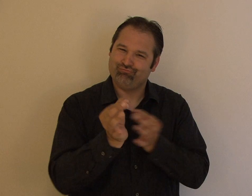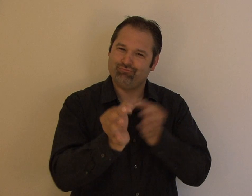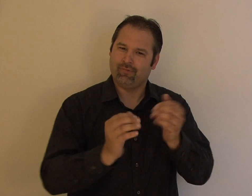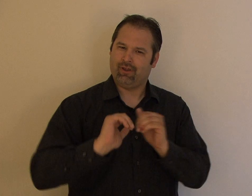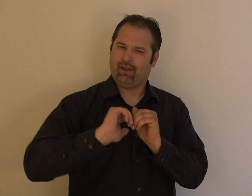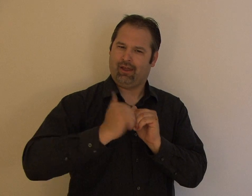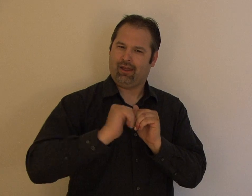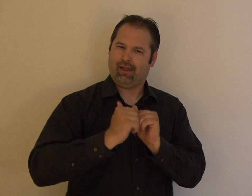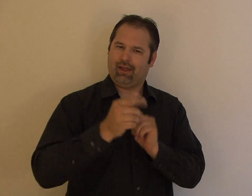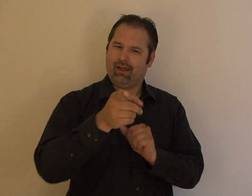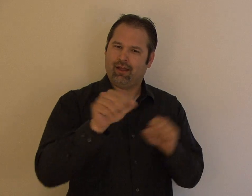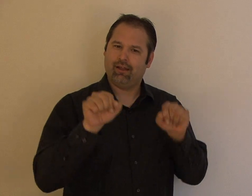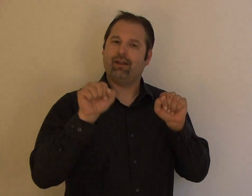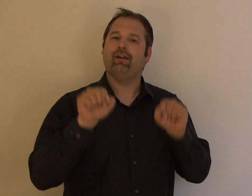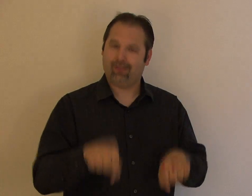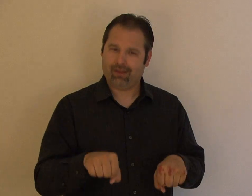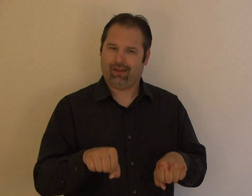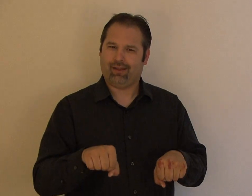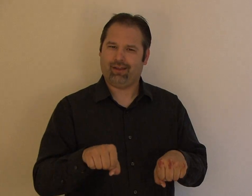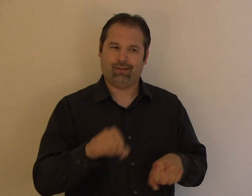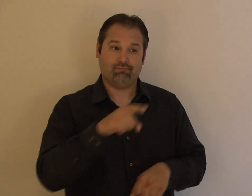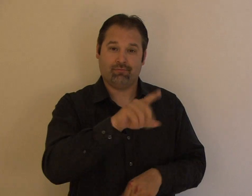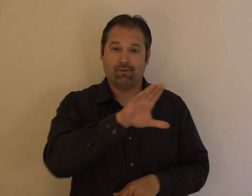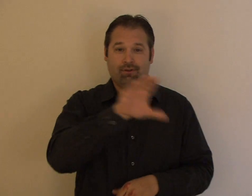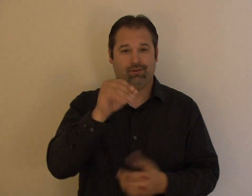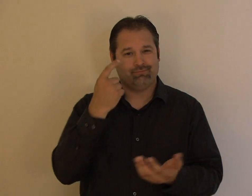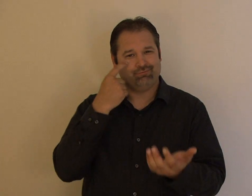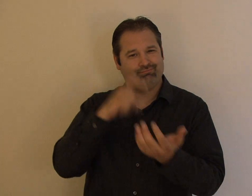This workshop will help you figure out how to stand out from all the rest.